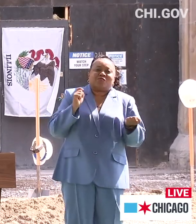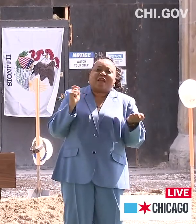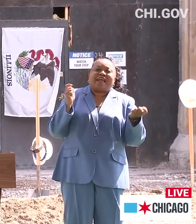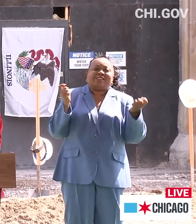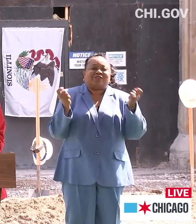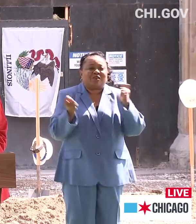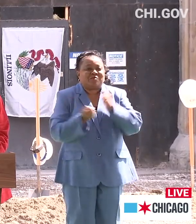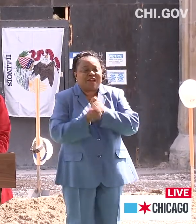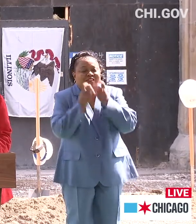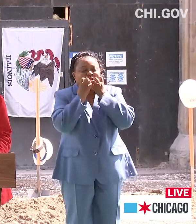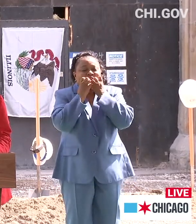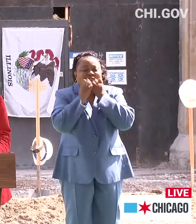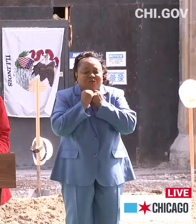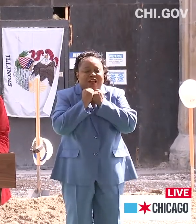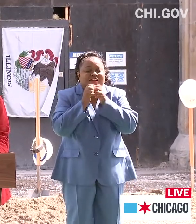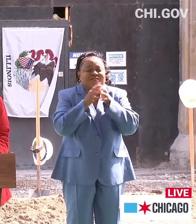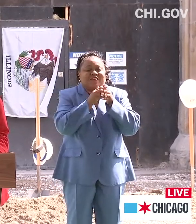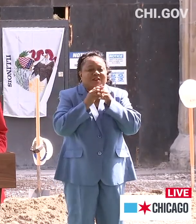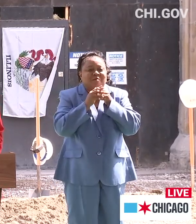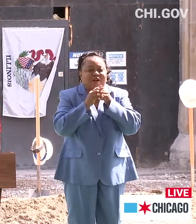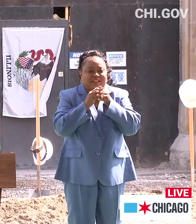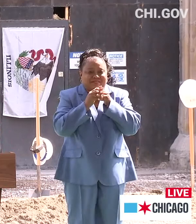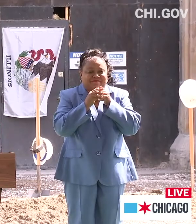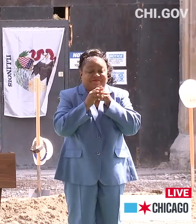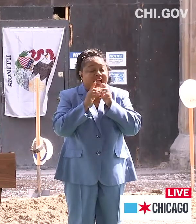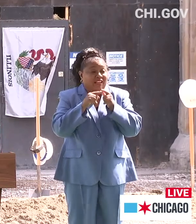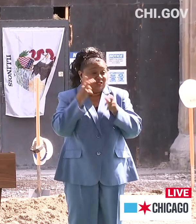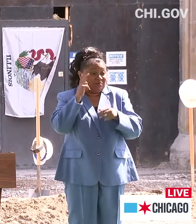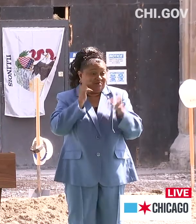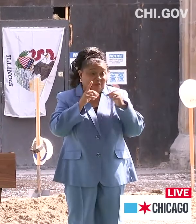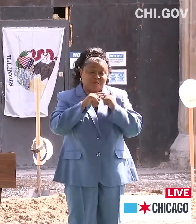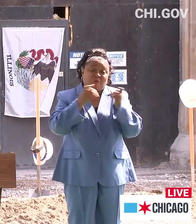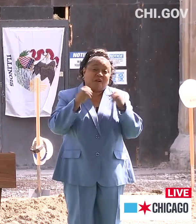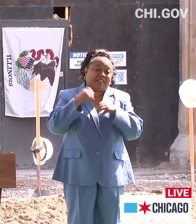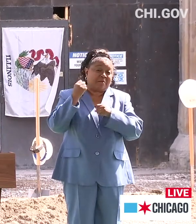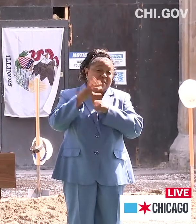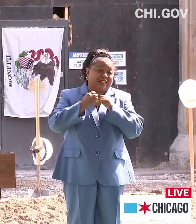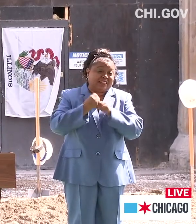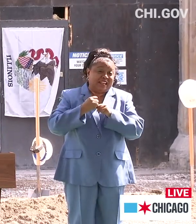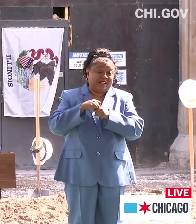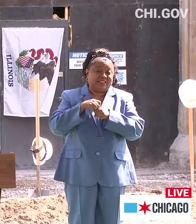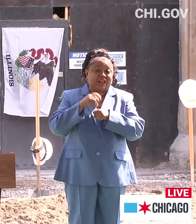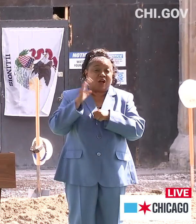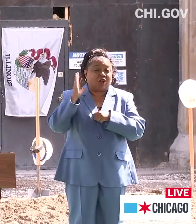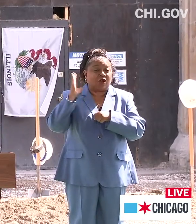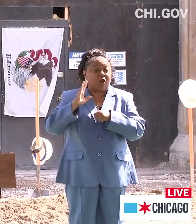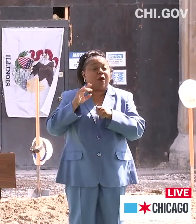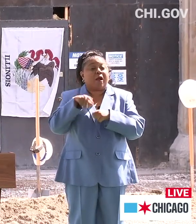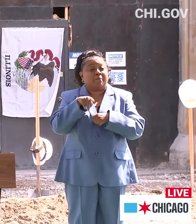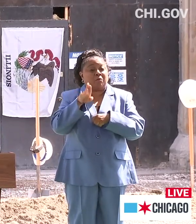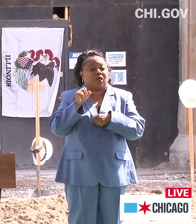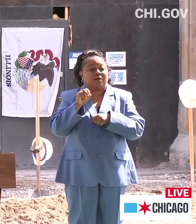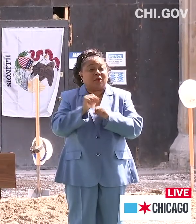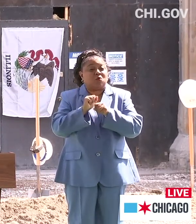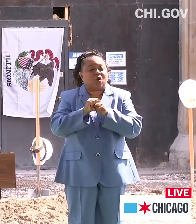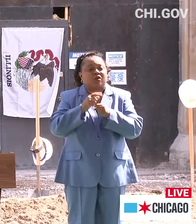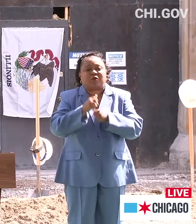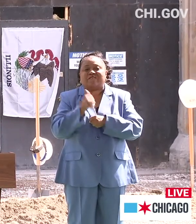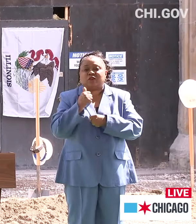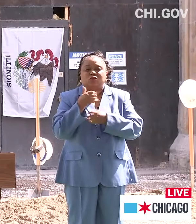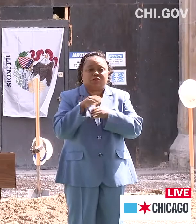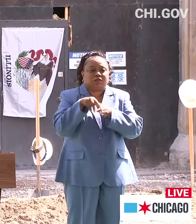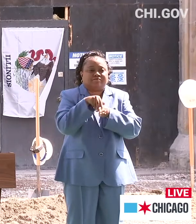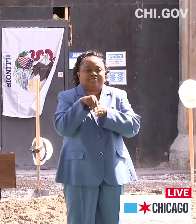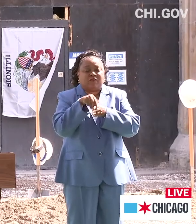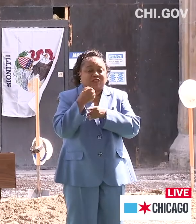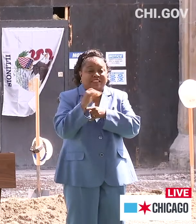transformational treasure of Americana. As you've heard, more than a century and a quarter ago, Pullman workers refused to waver in the struggle